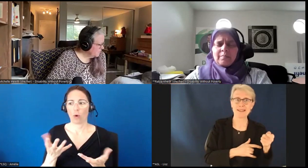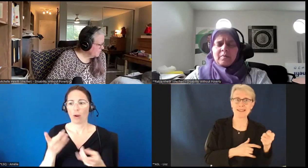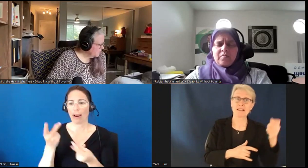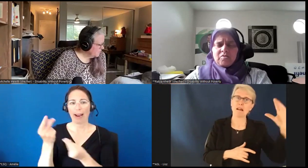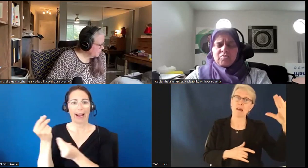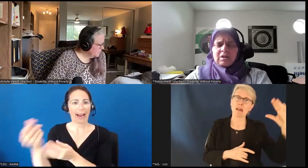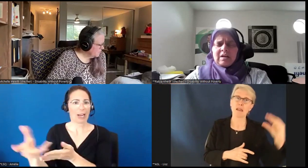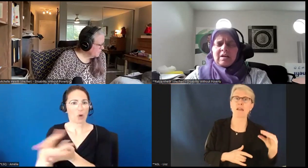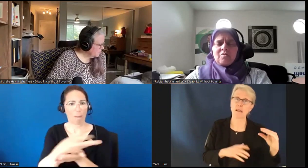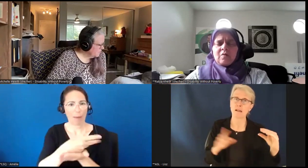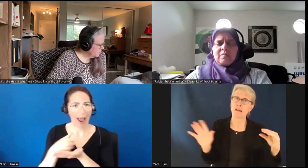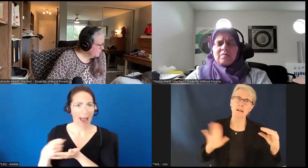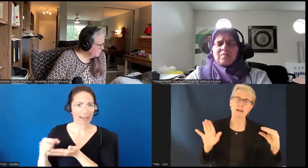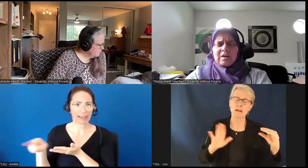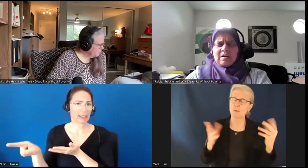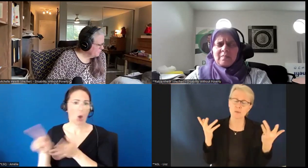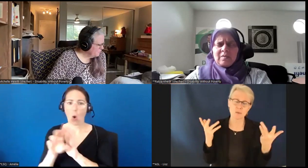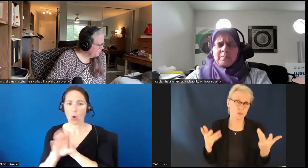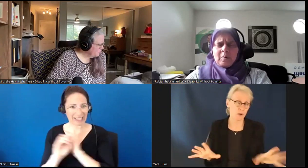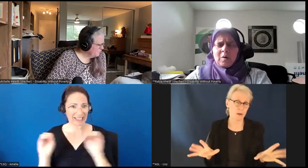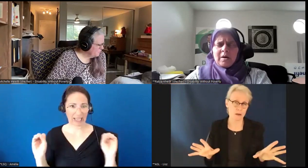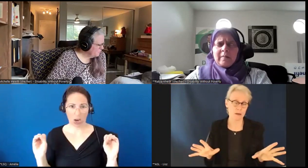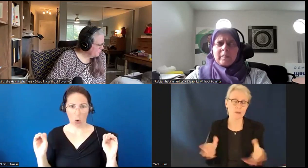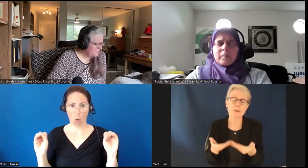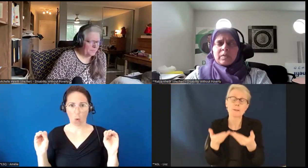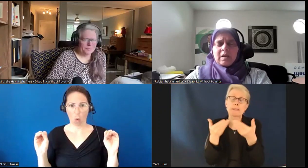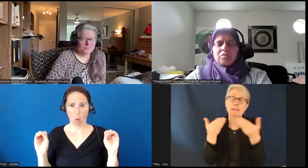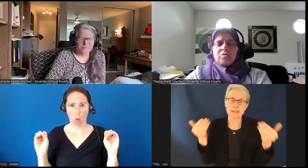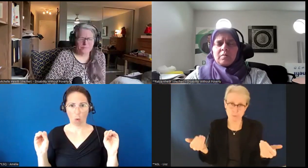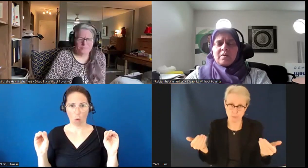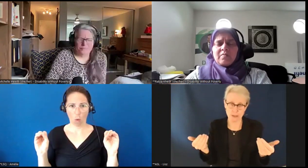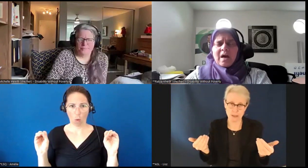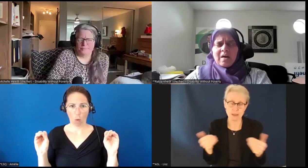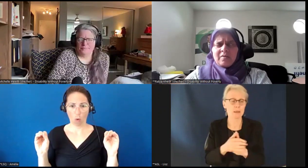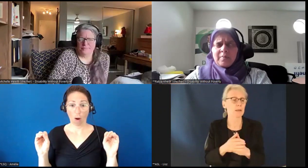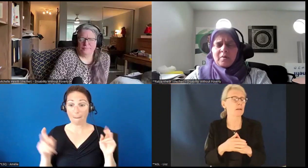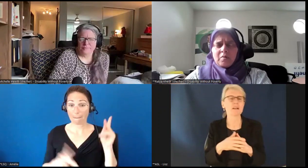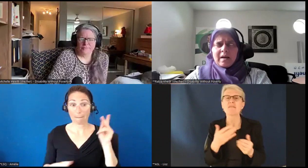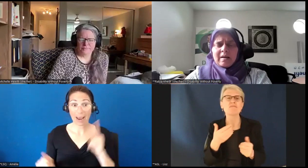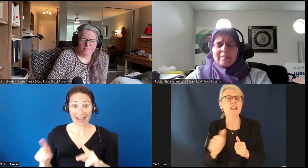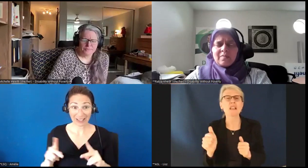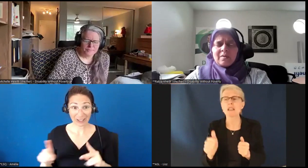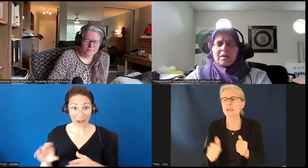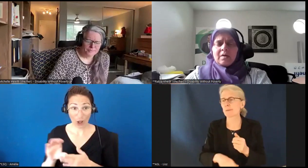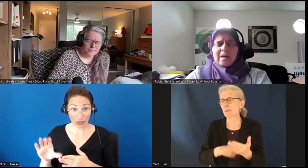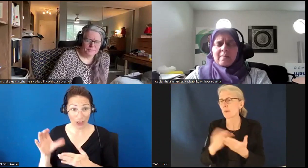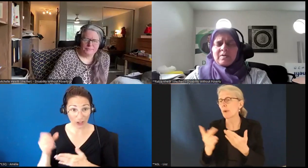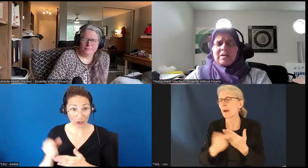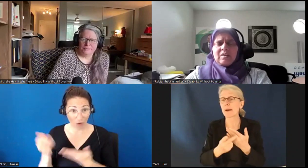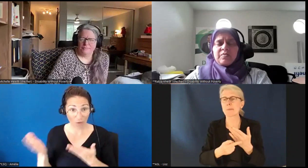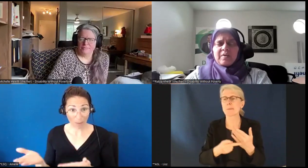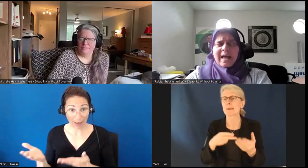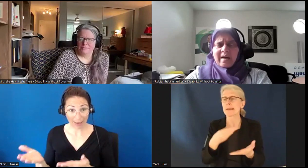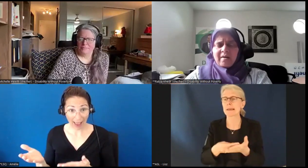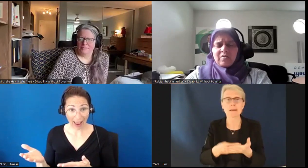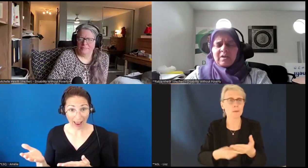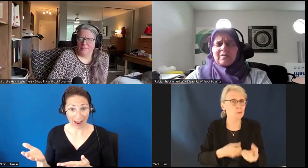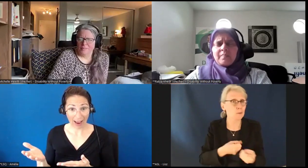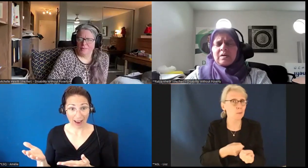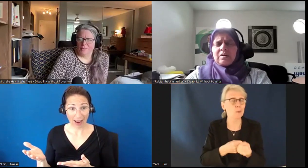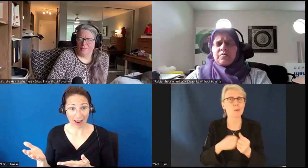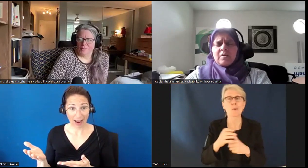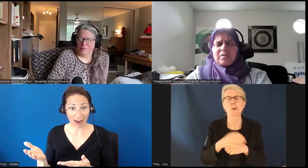accessing provincially in terms of income support, in terms of other programs, subsidies for